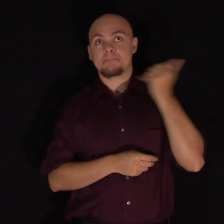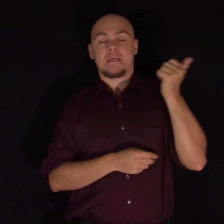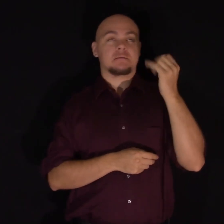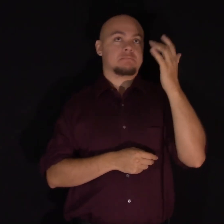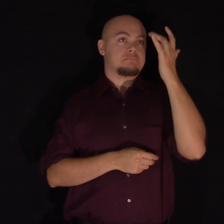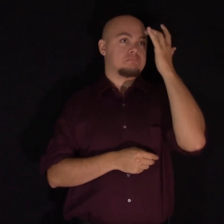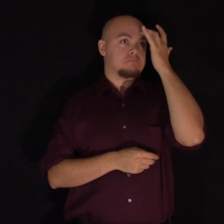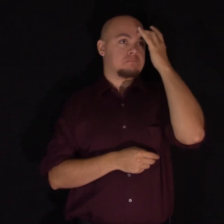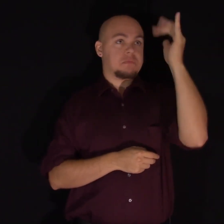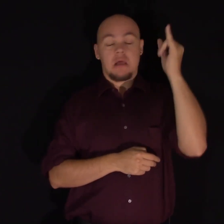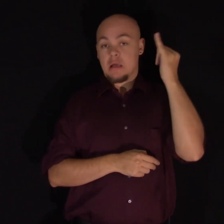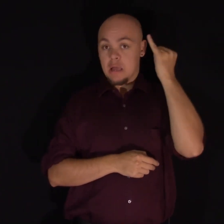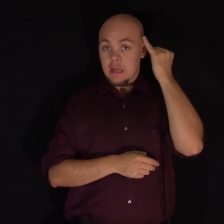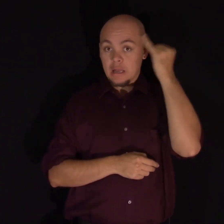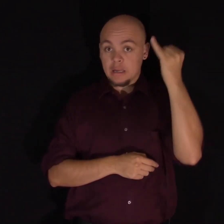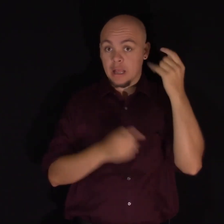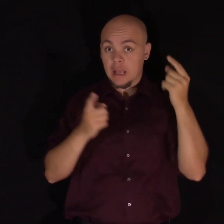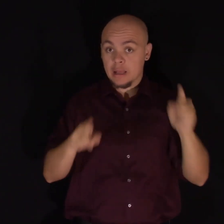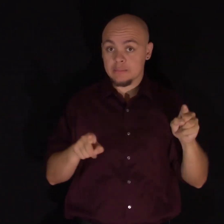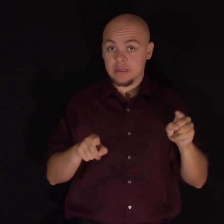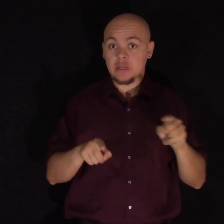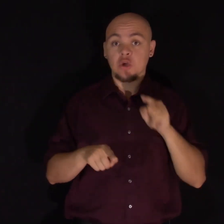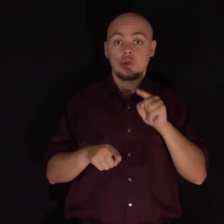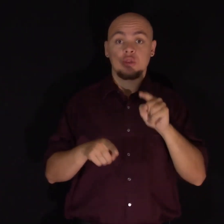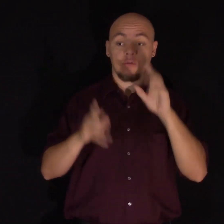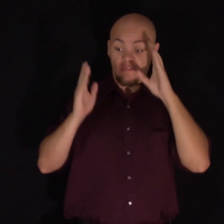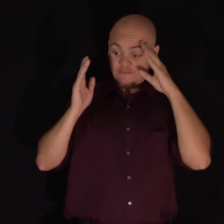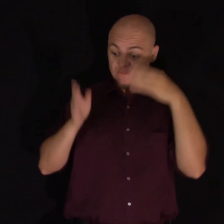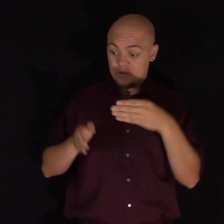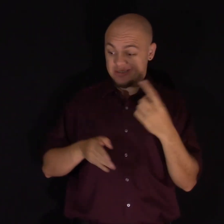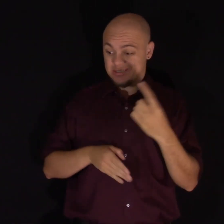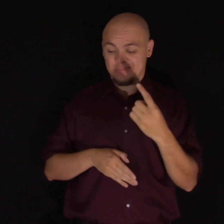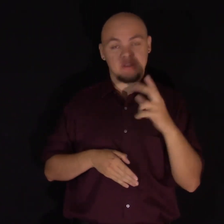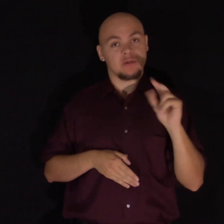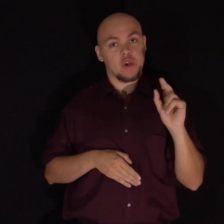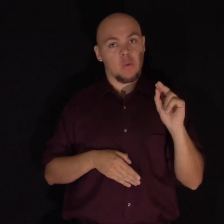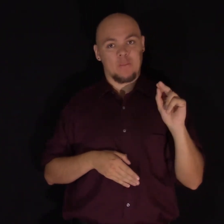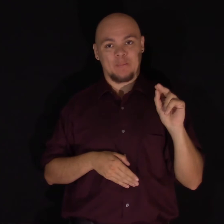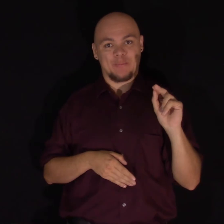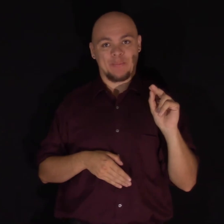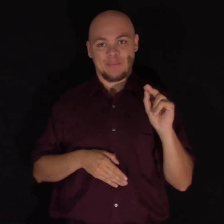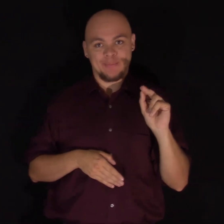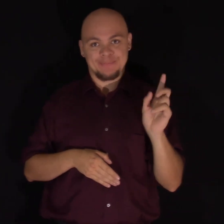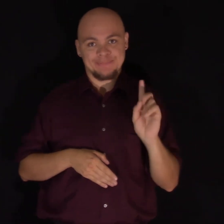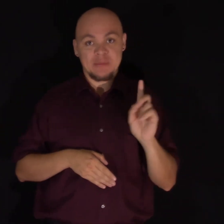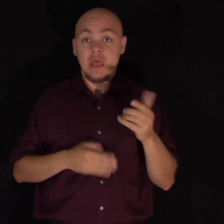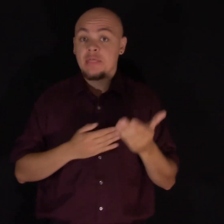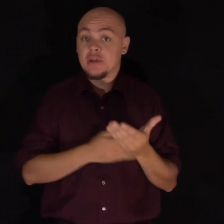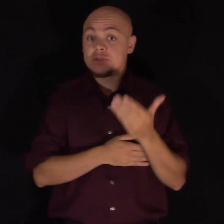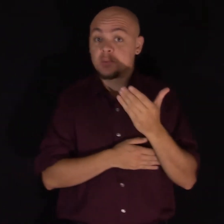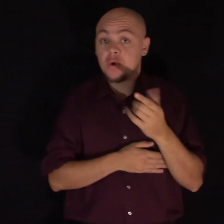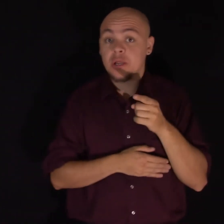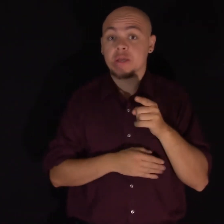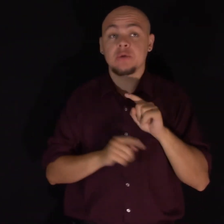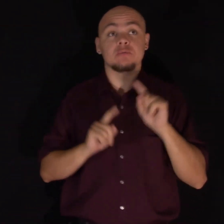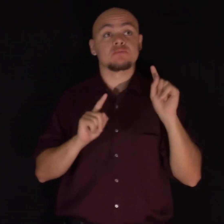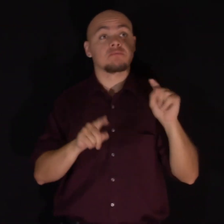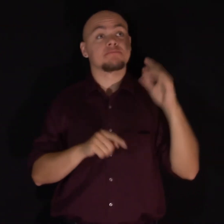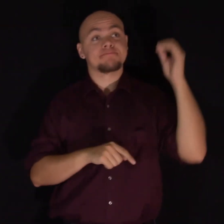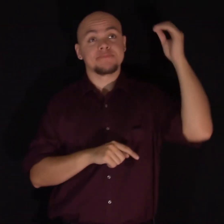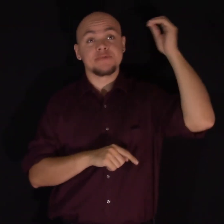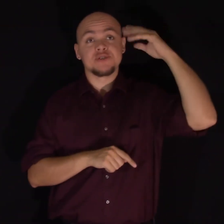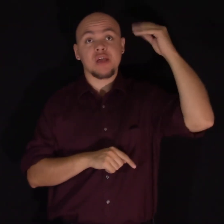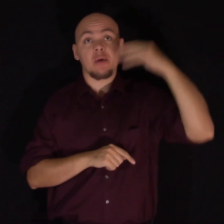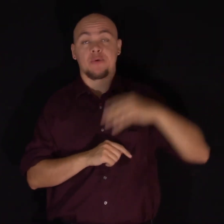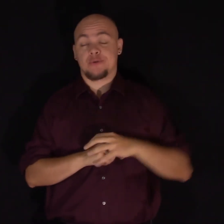brilliant ideas strike you, you're rarely focused on something. Maybe this morning you were taking a shower,